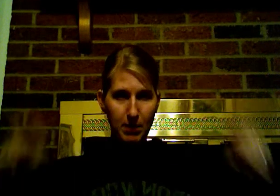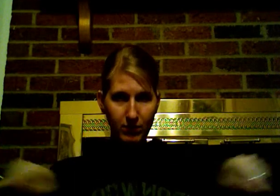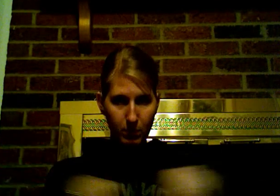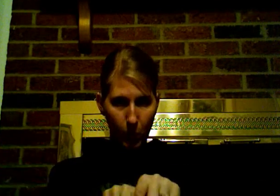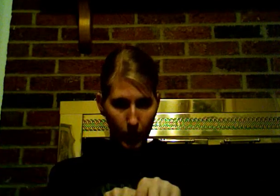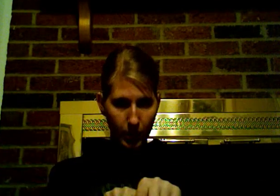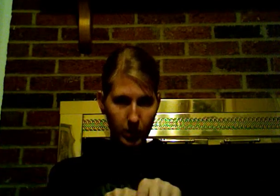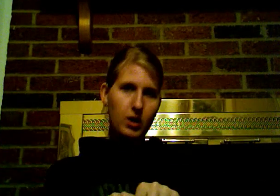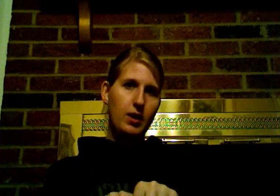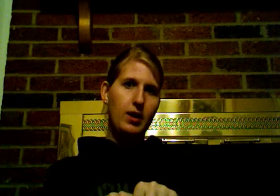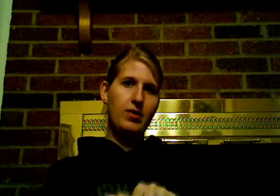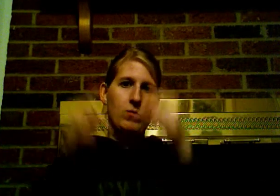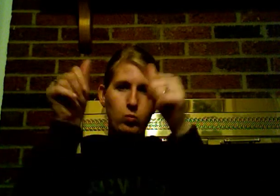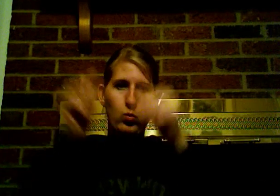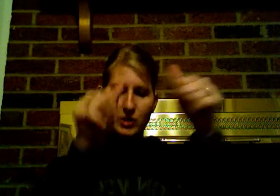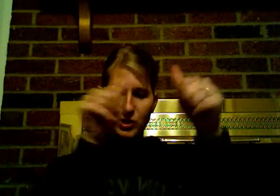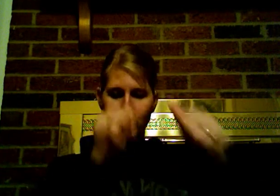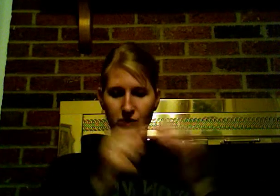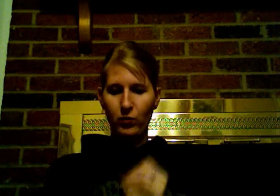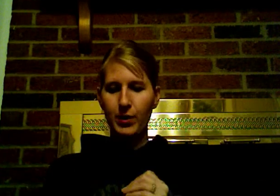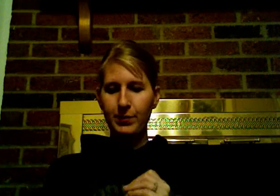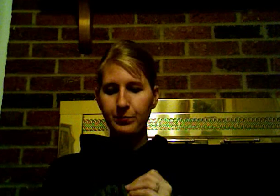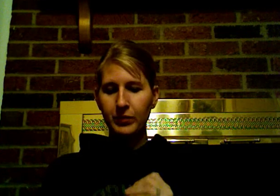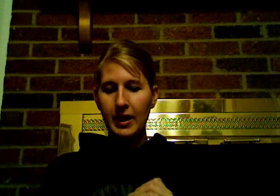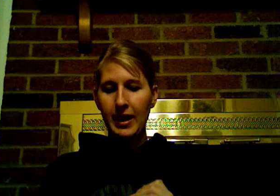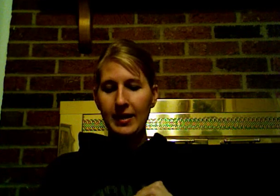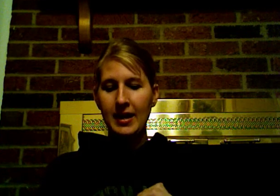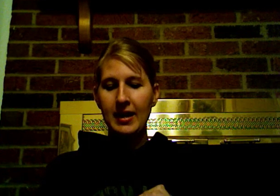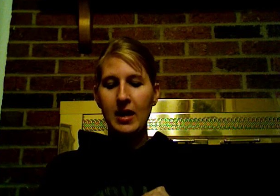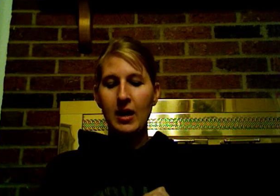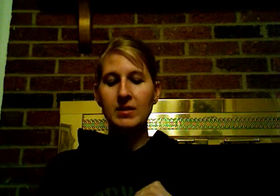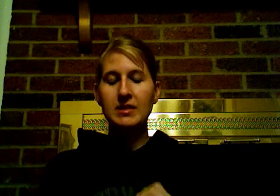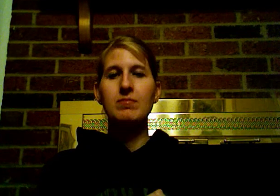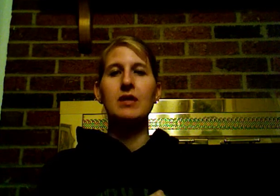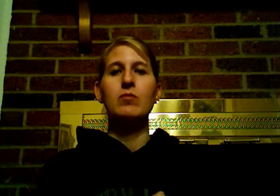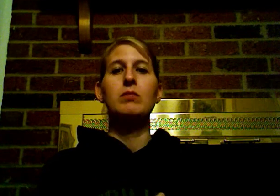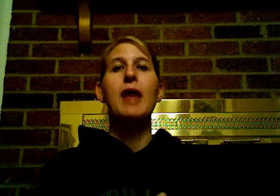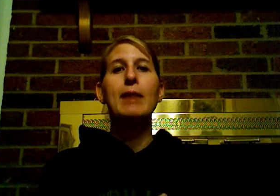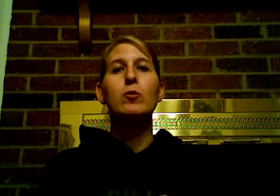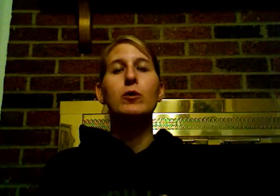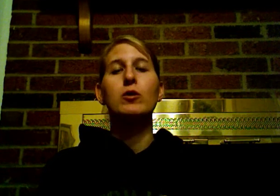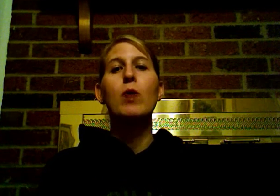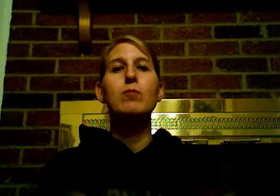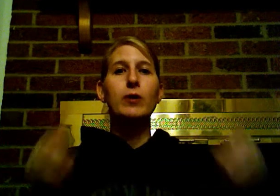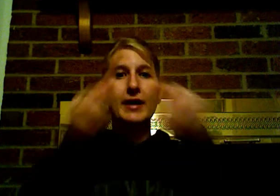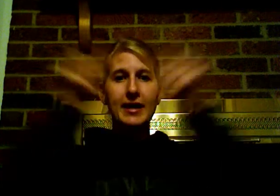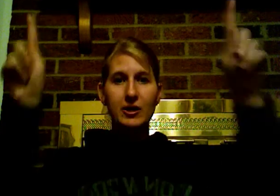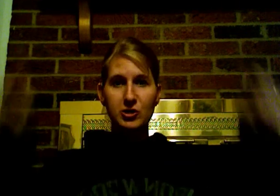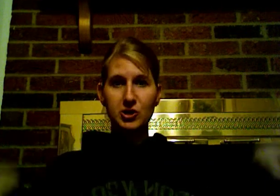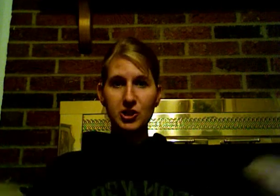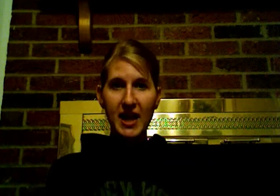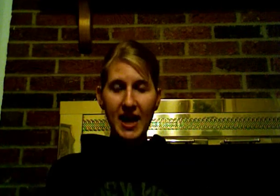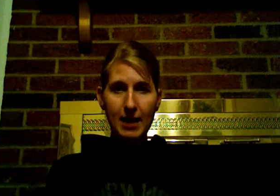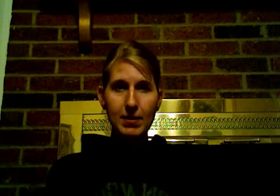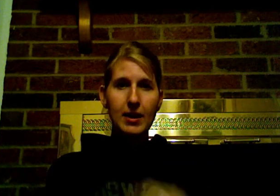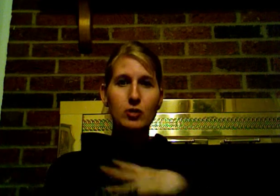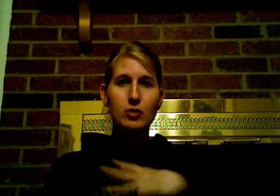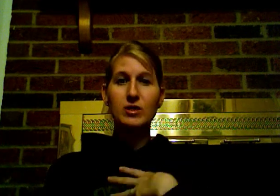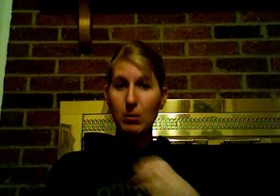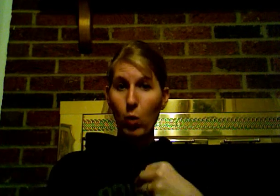the board and then what it's used for. And then the same thing with the blackboard or a whiteboard. Again, here's your shape, and you could say